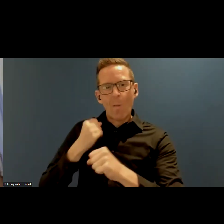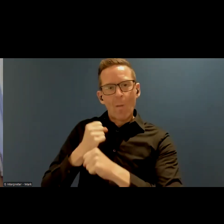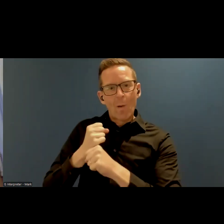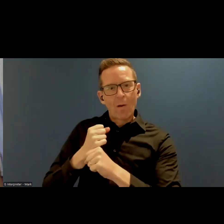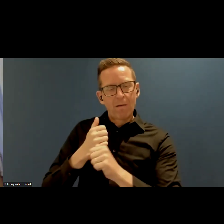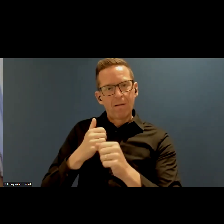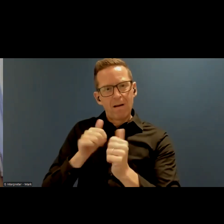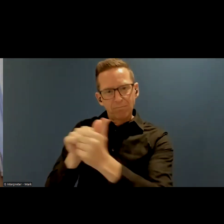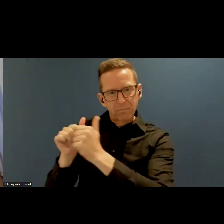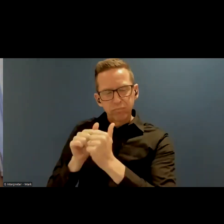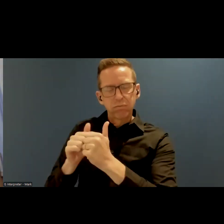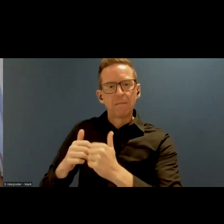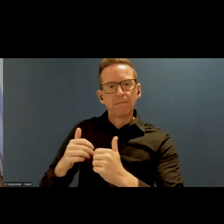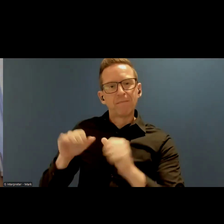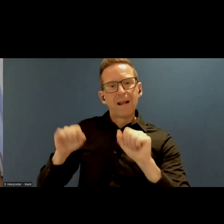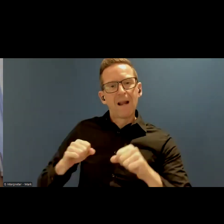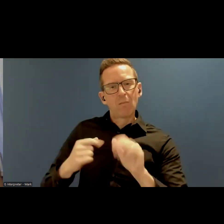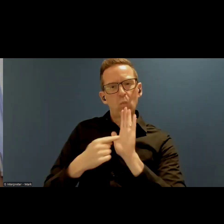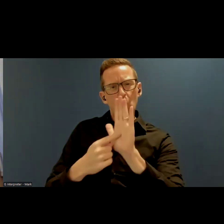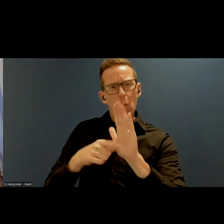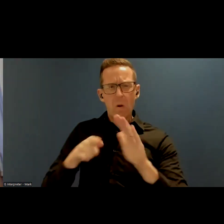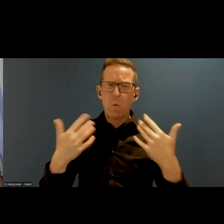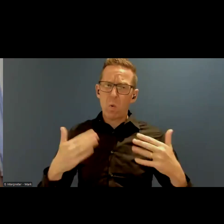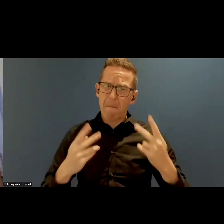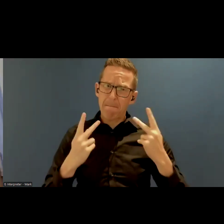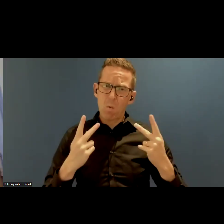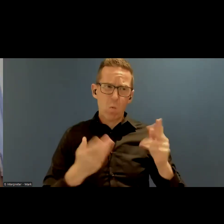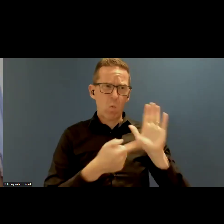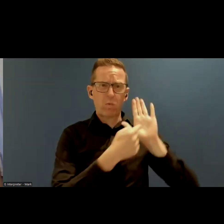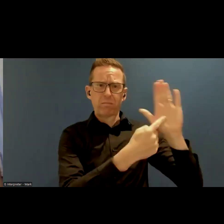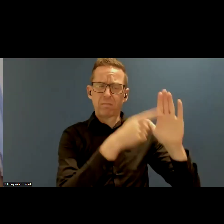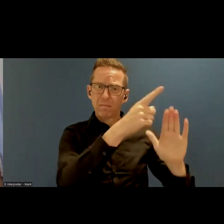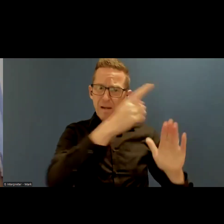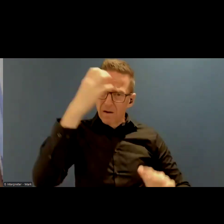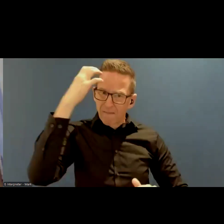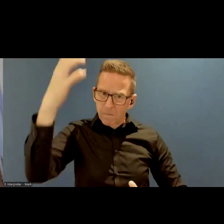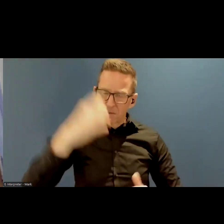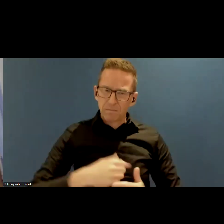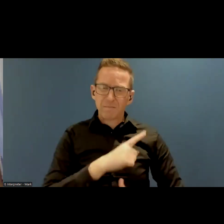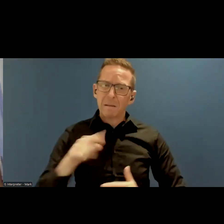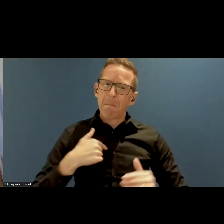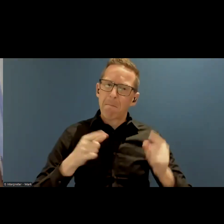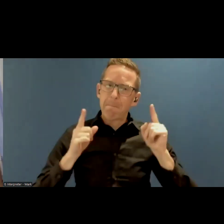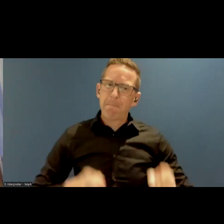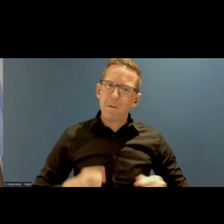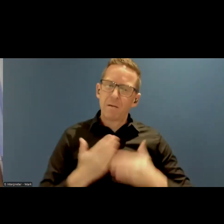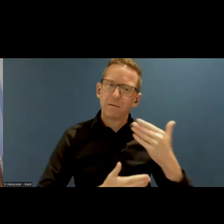its vital importance to our governments. And it's crucial that we do that. Thank